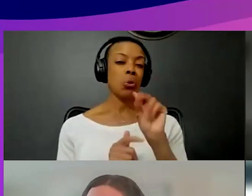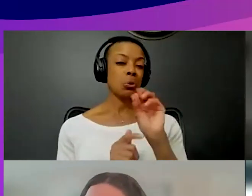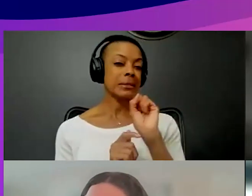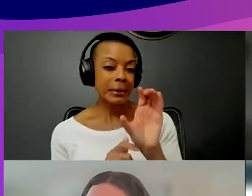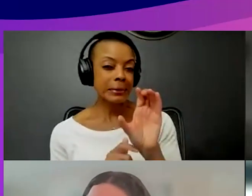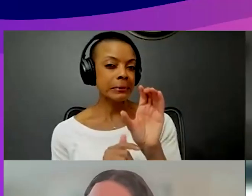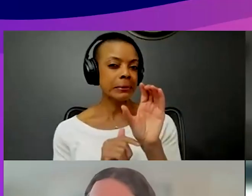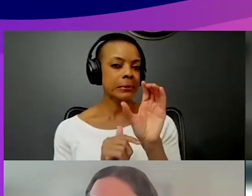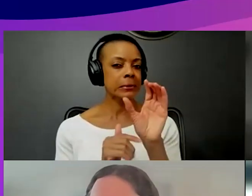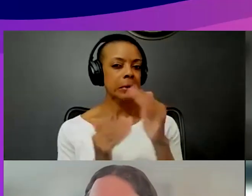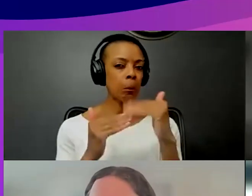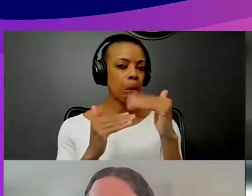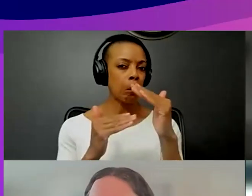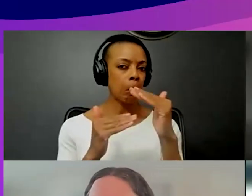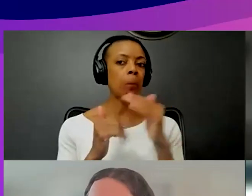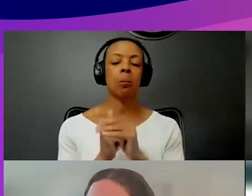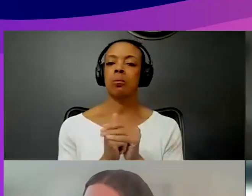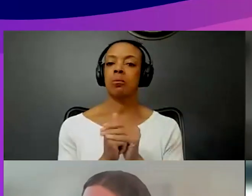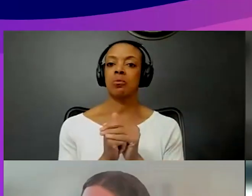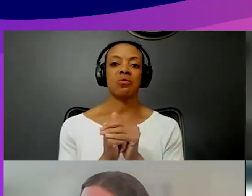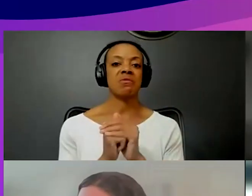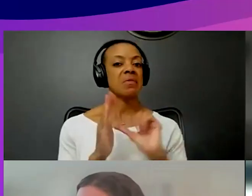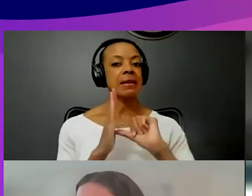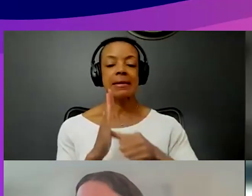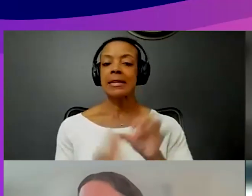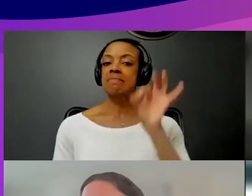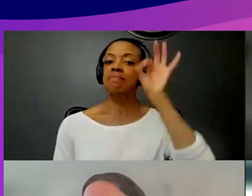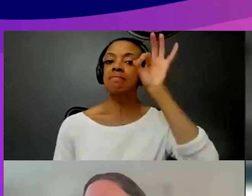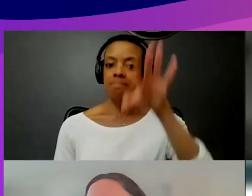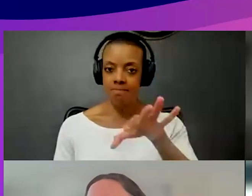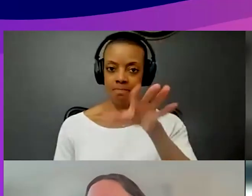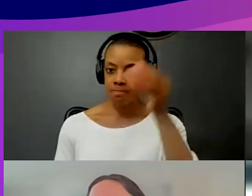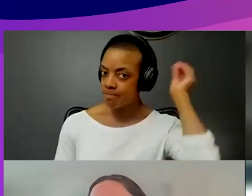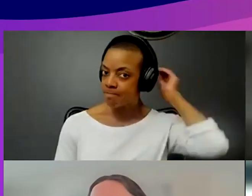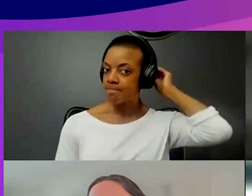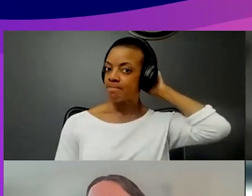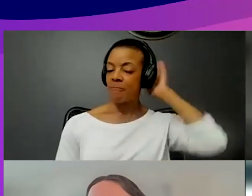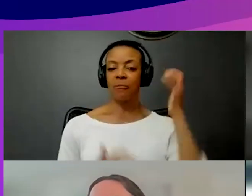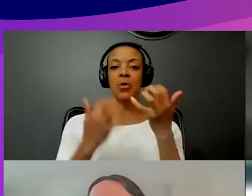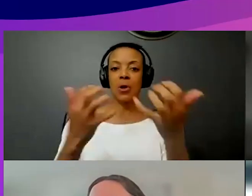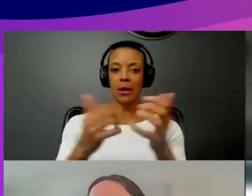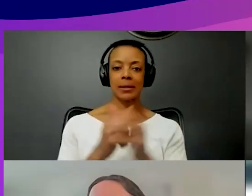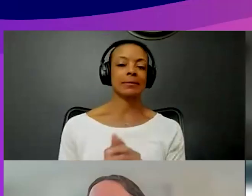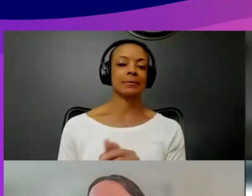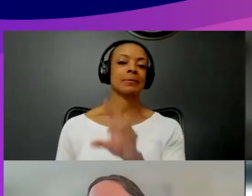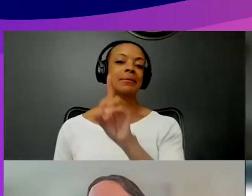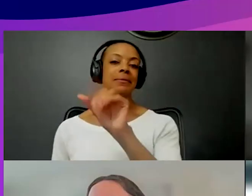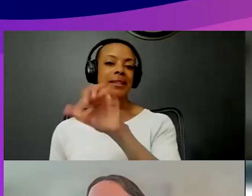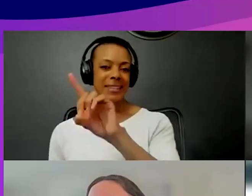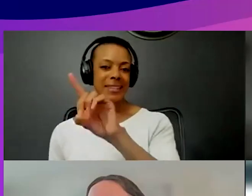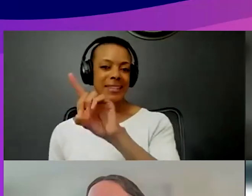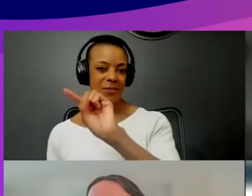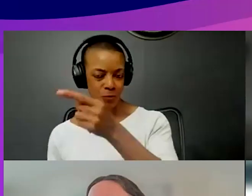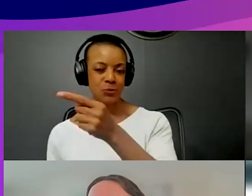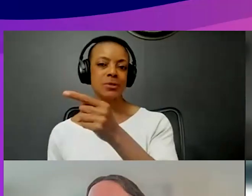more for a key takeaway that you want to give our audience. I'm going to start with David, and then Kathleen, and then Melanie and Laurie. And so